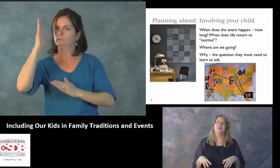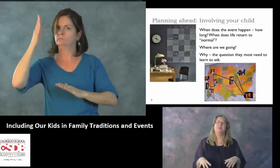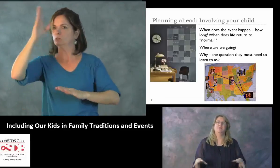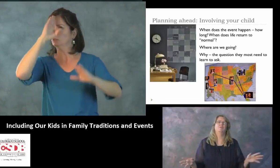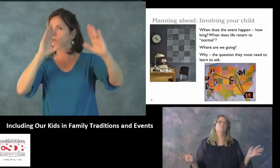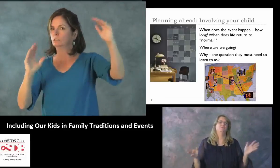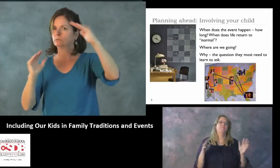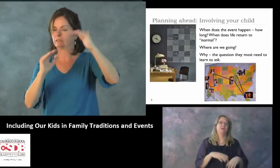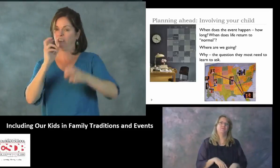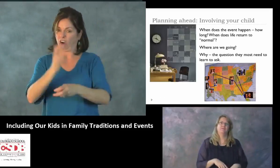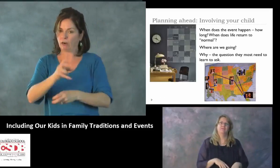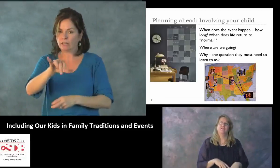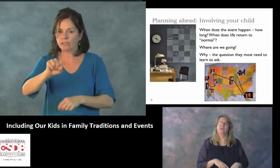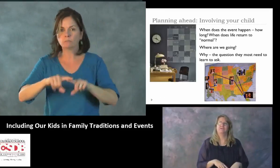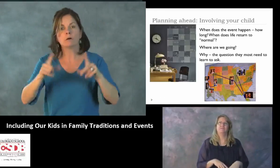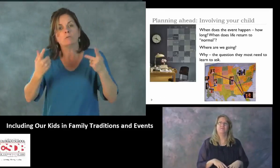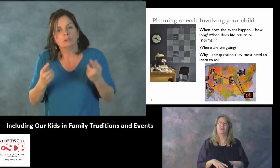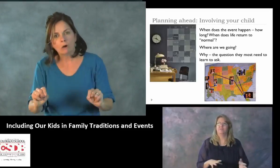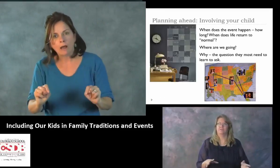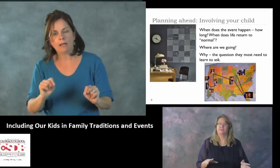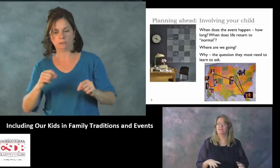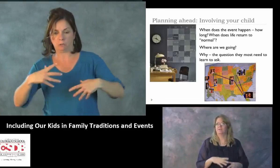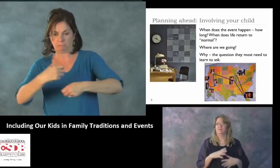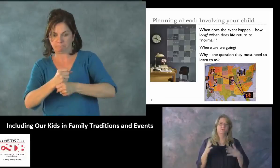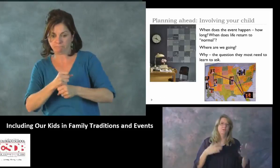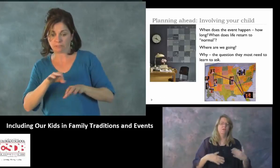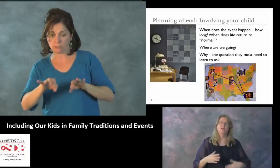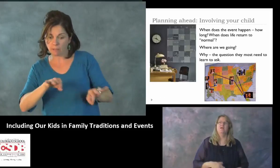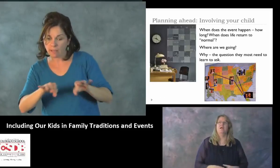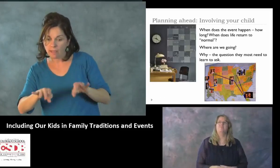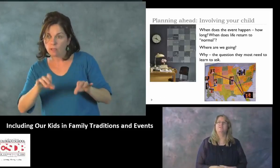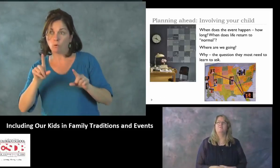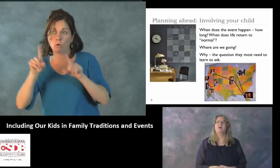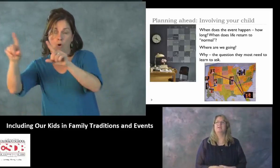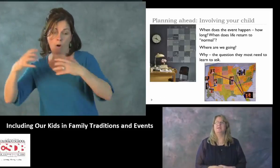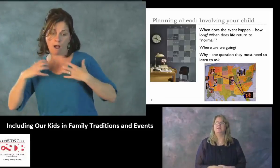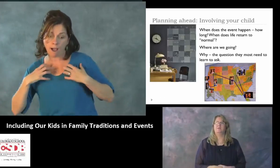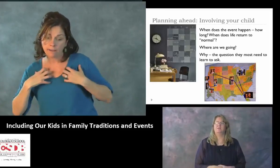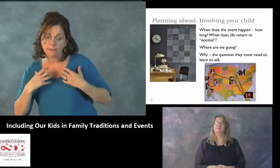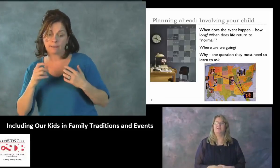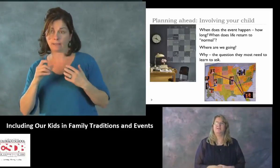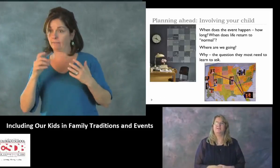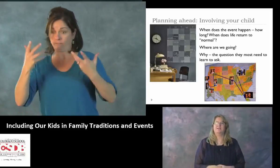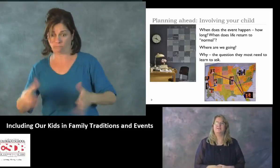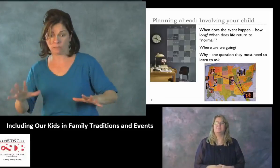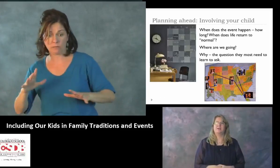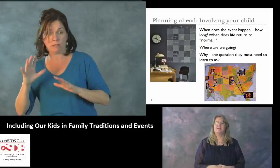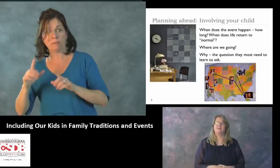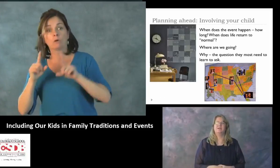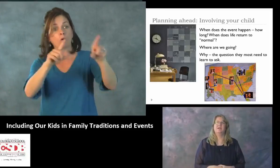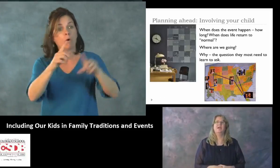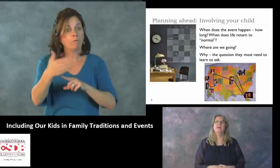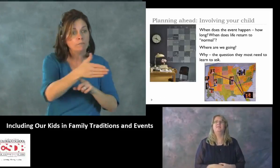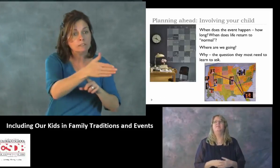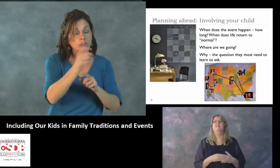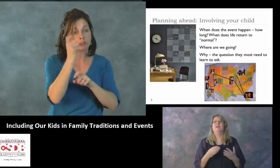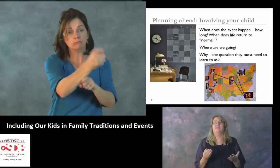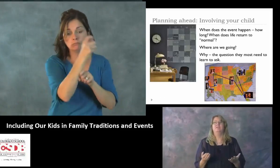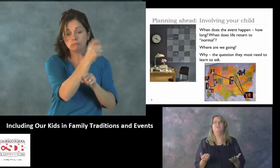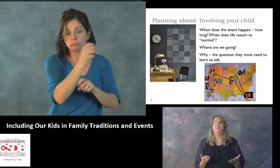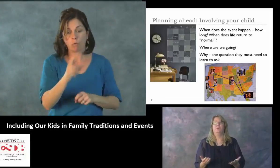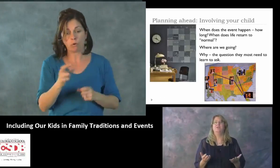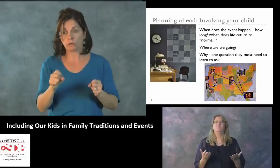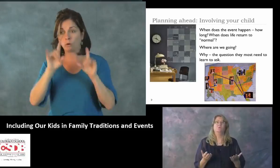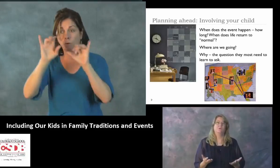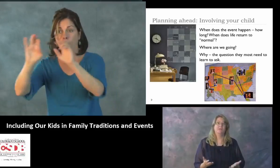the cabin, and we'll meet back for dinner at 5:30, or have some idea what the day's going to expect. And